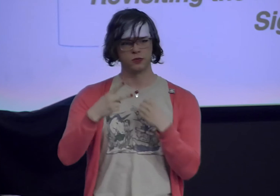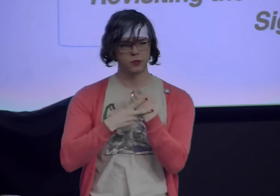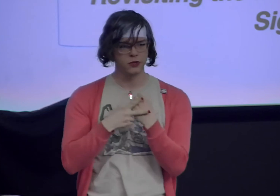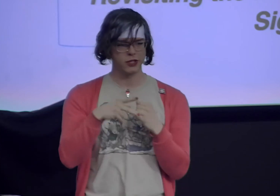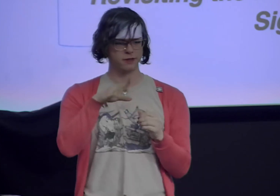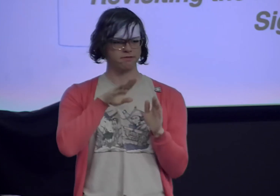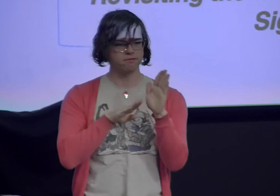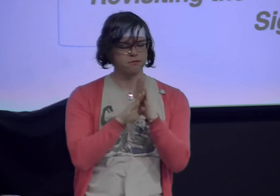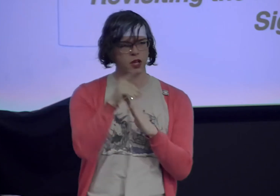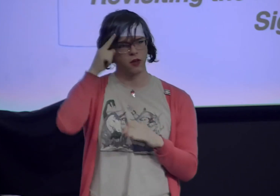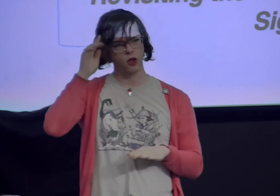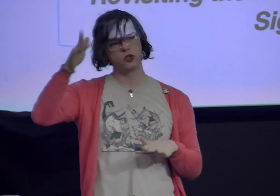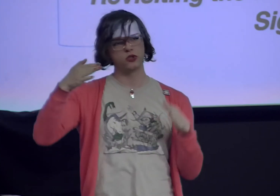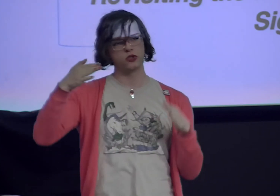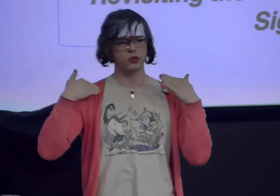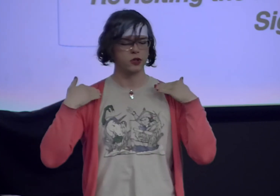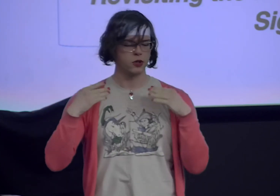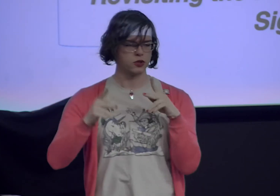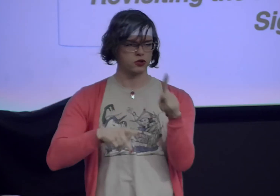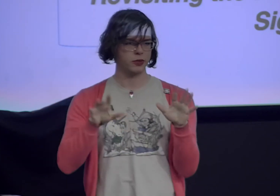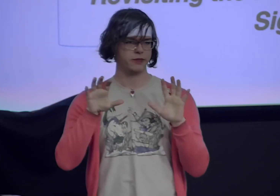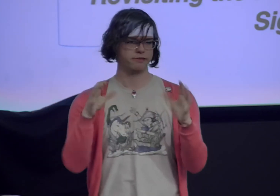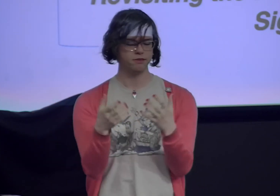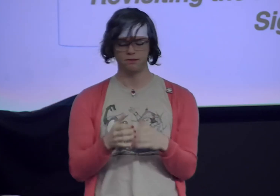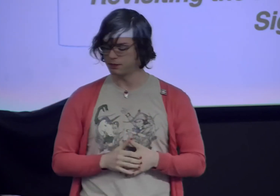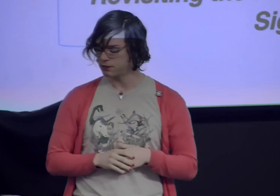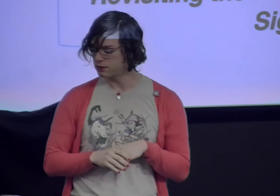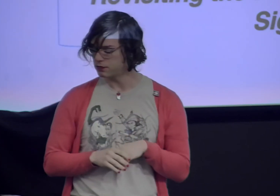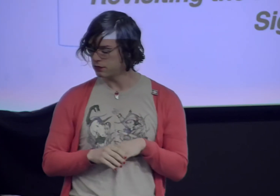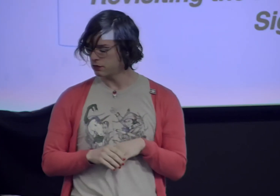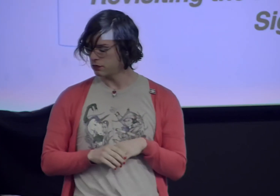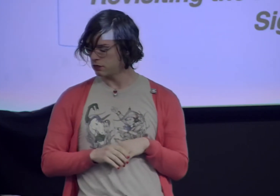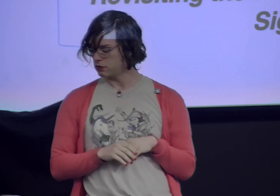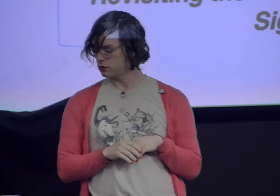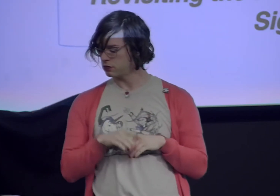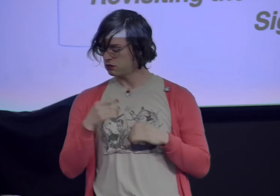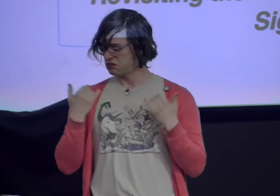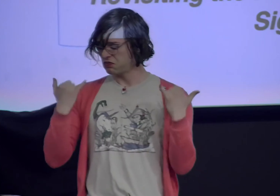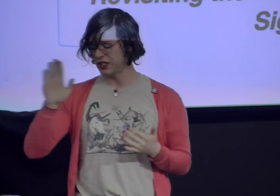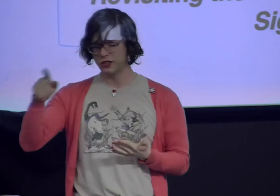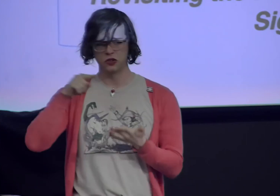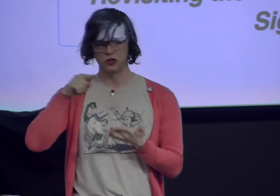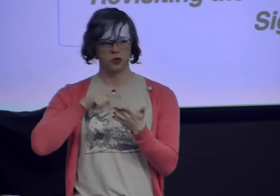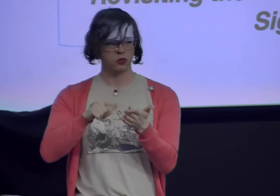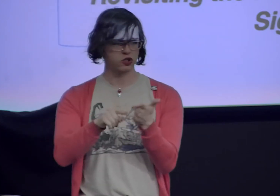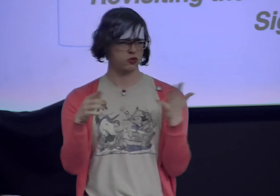a heritage language, working toward the development and preservation of ASL for future generations of